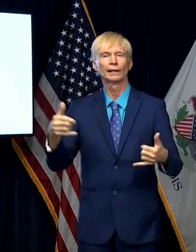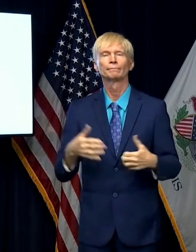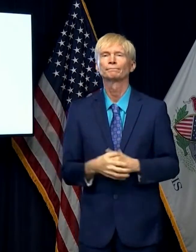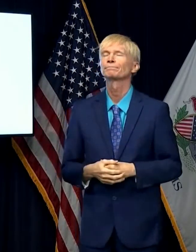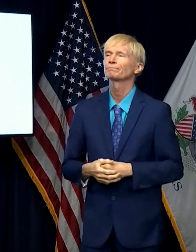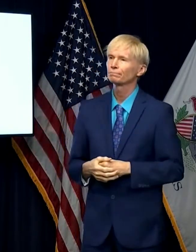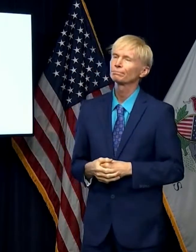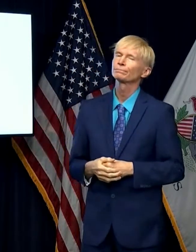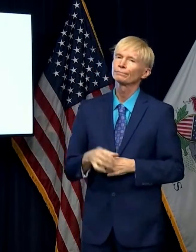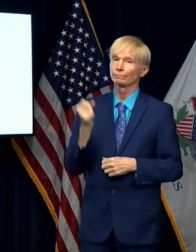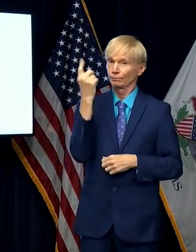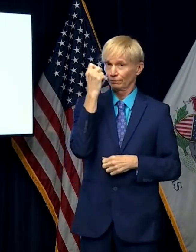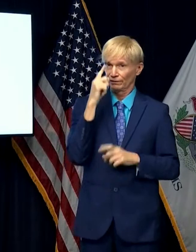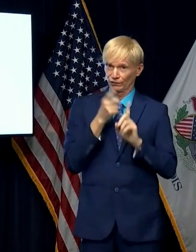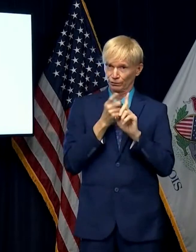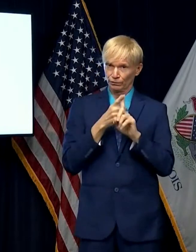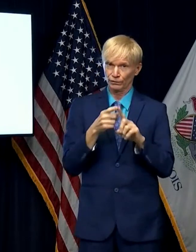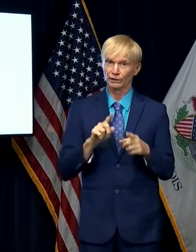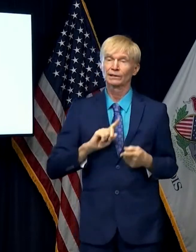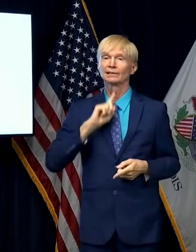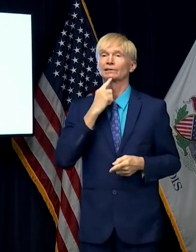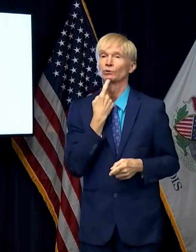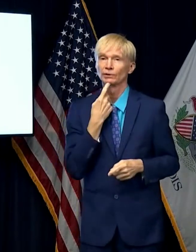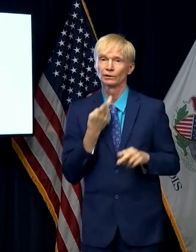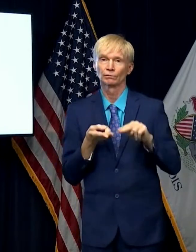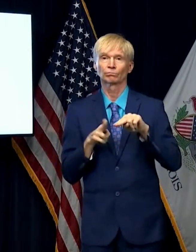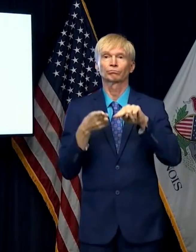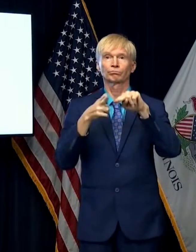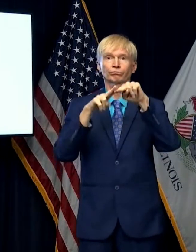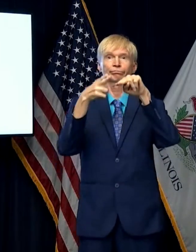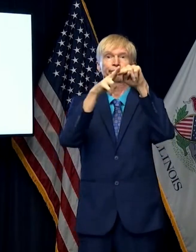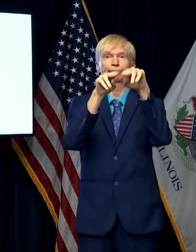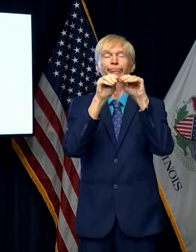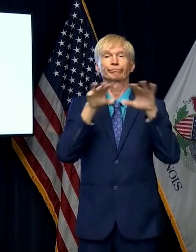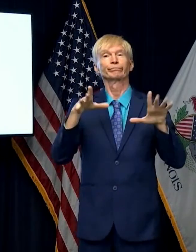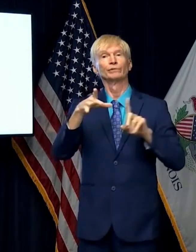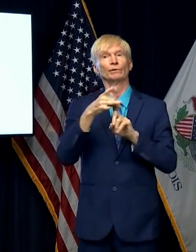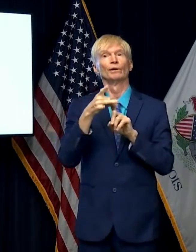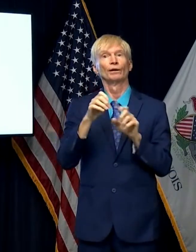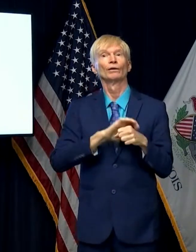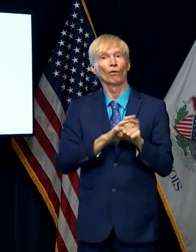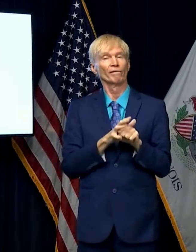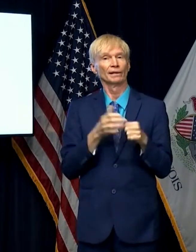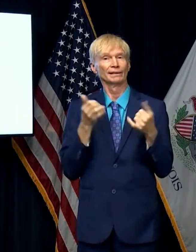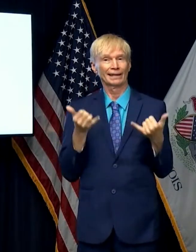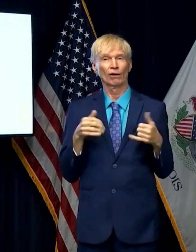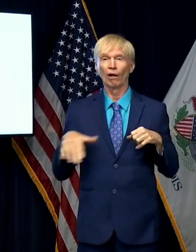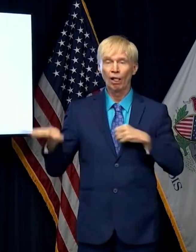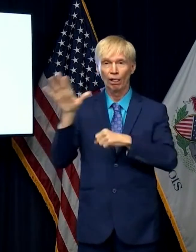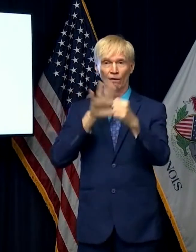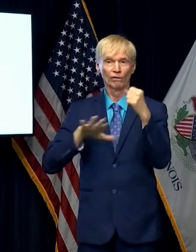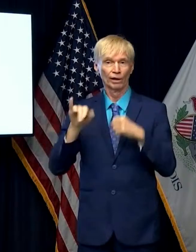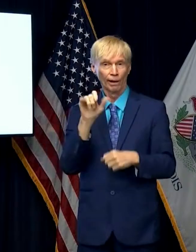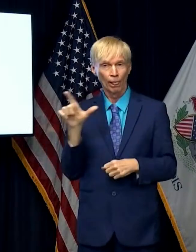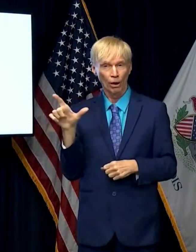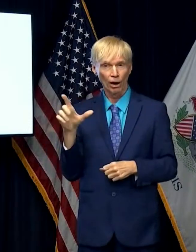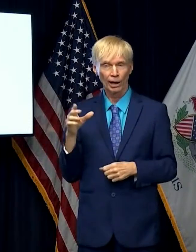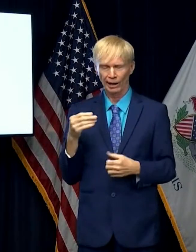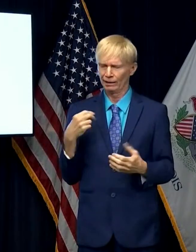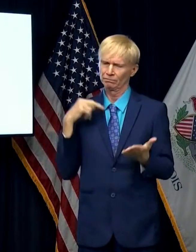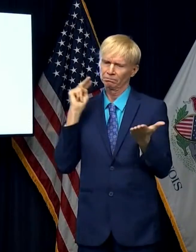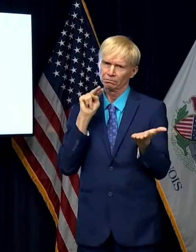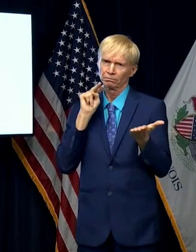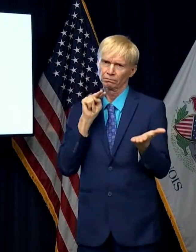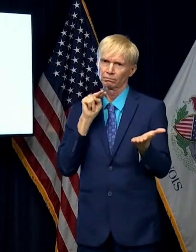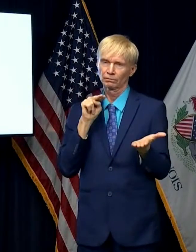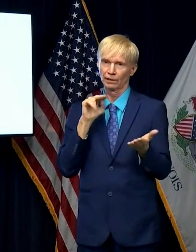been substantial spread across the state. And, it's important that, as I watch these